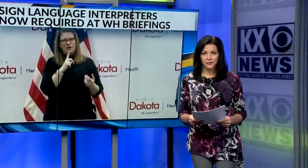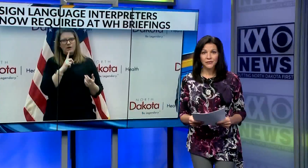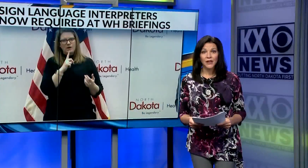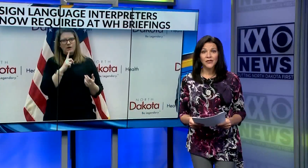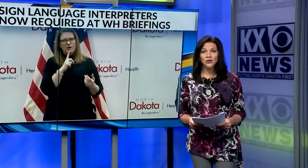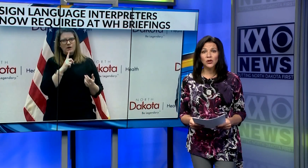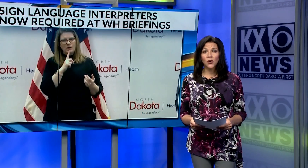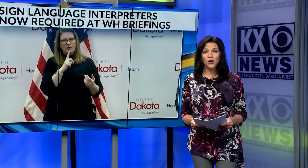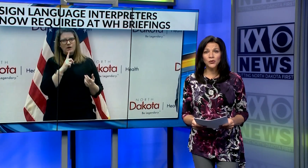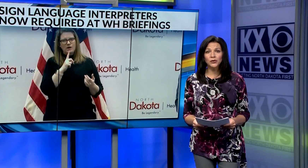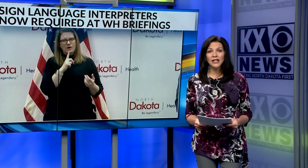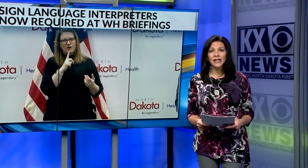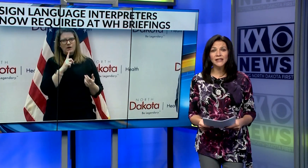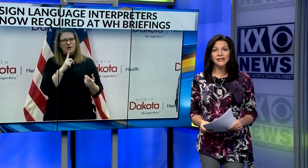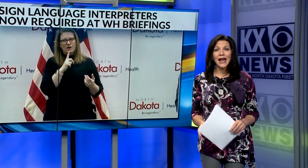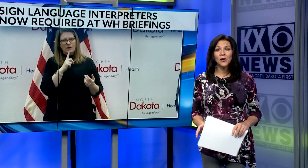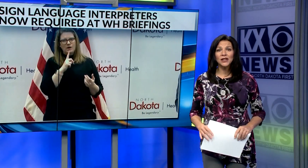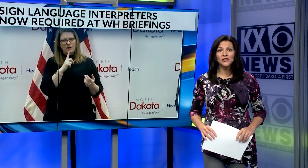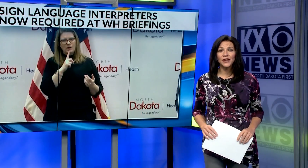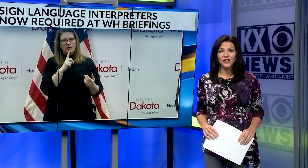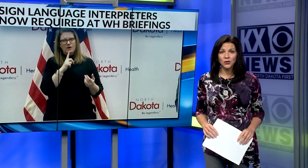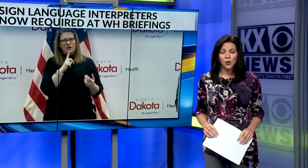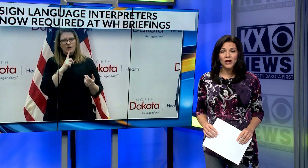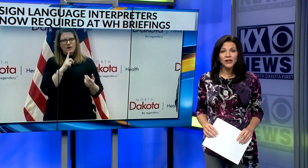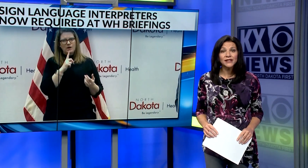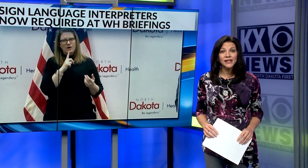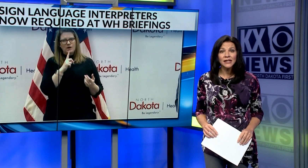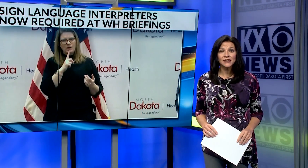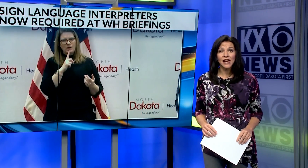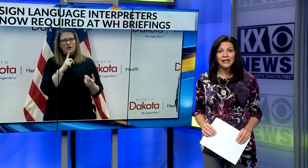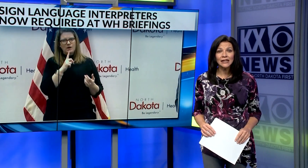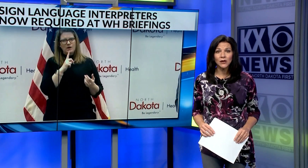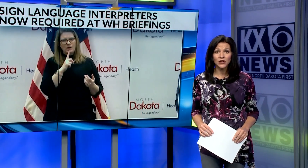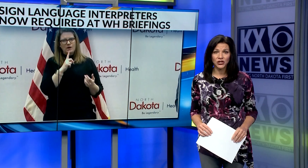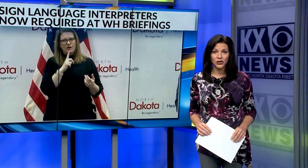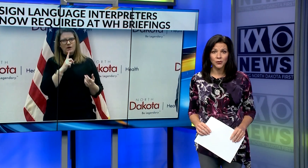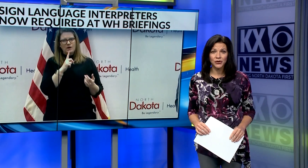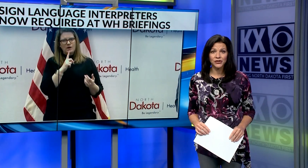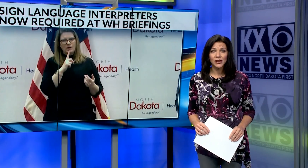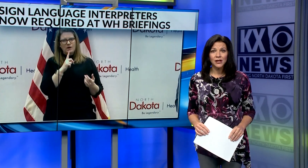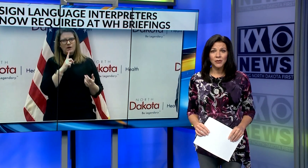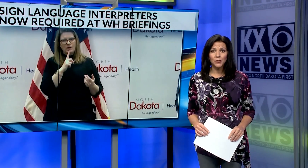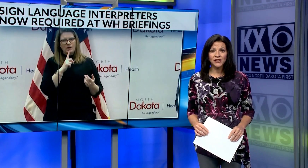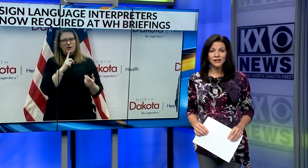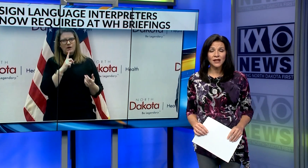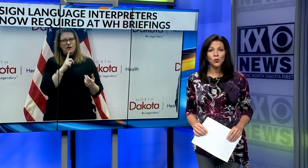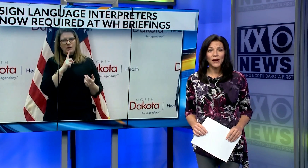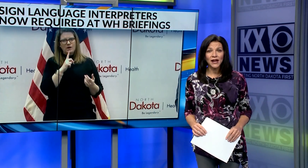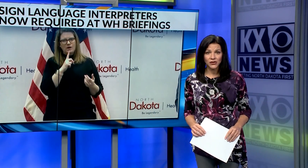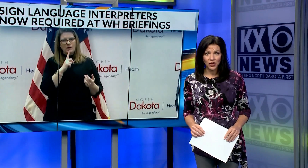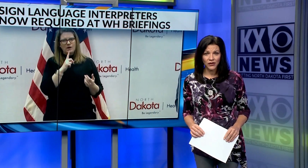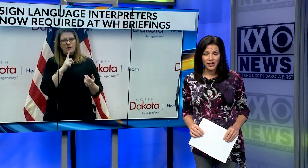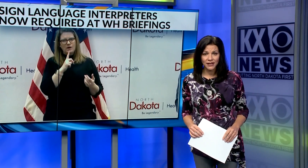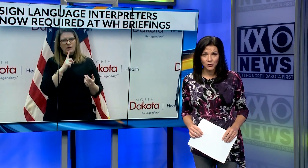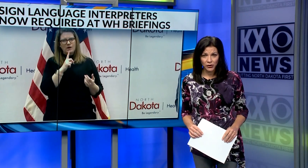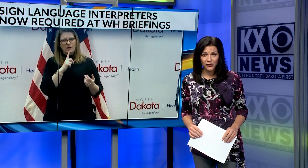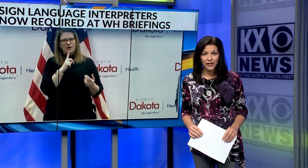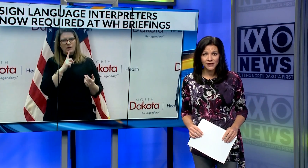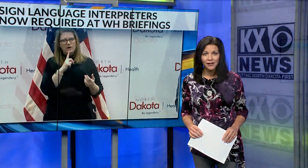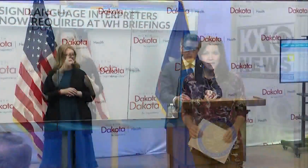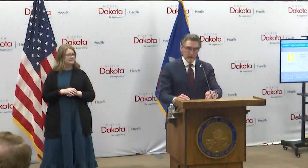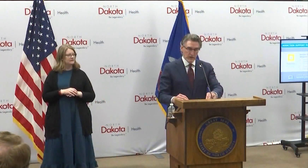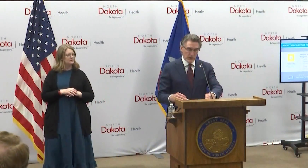A federal court ruling is now in effect requiring sign language interpreters be present at White House COVID-19